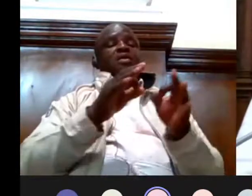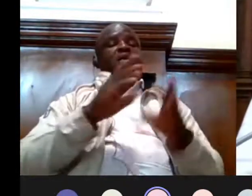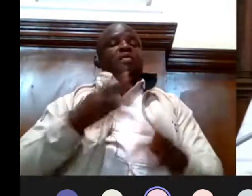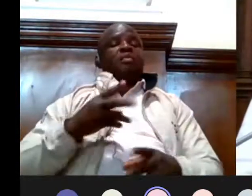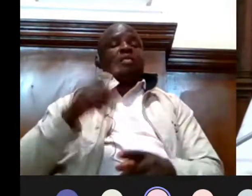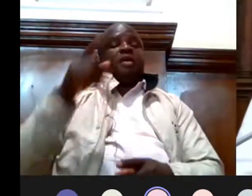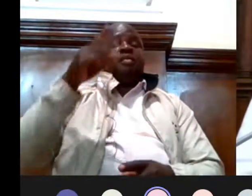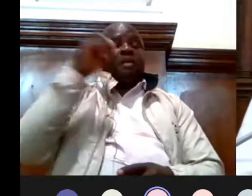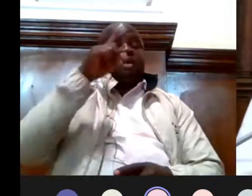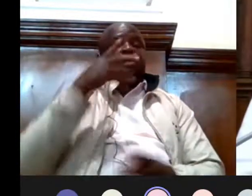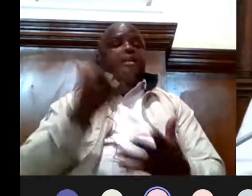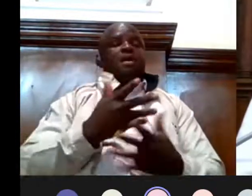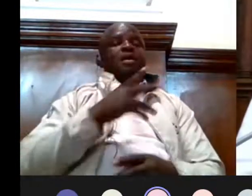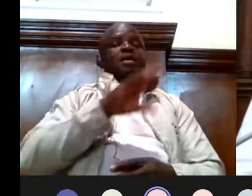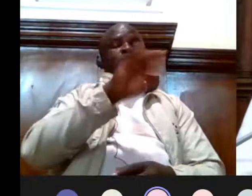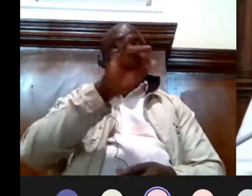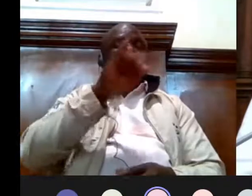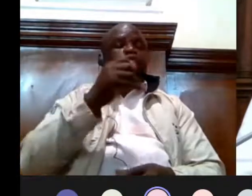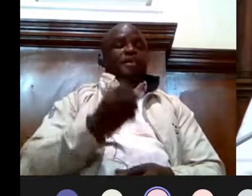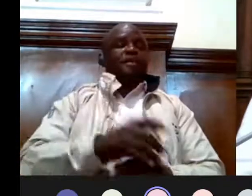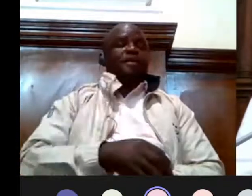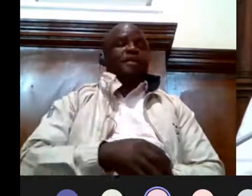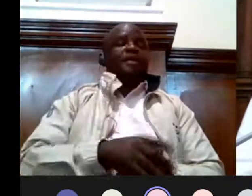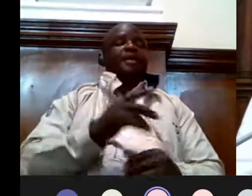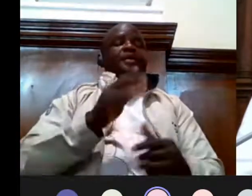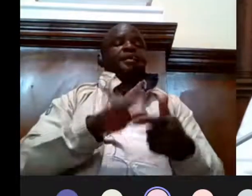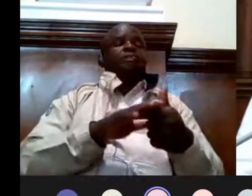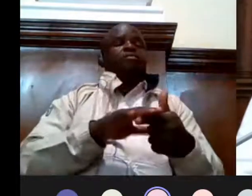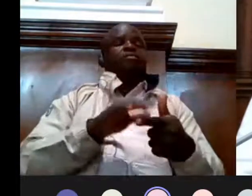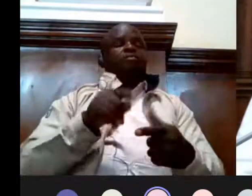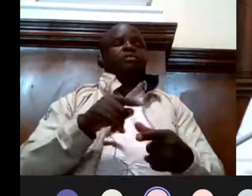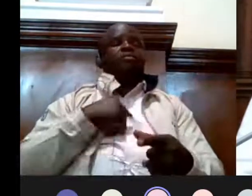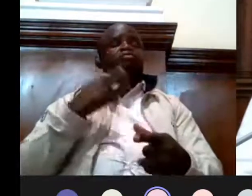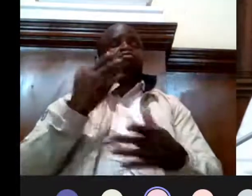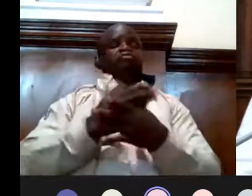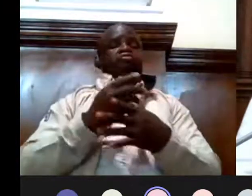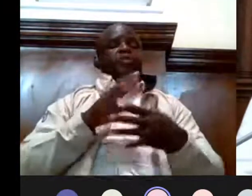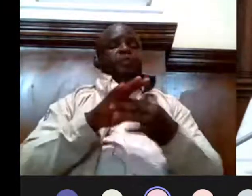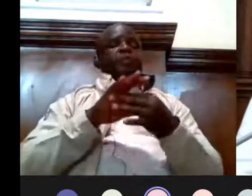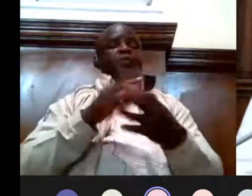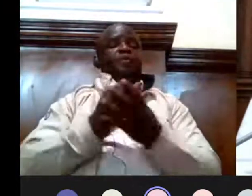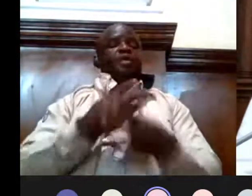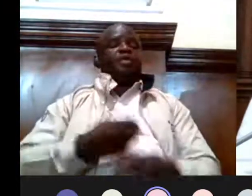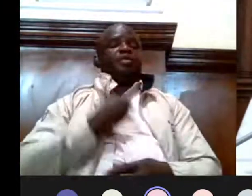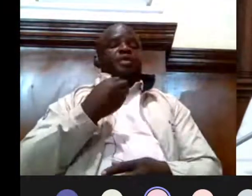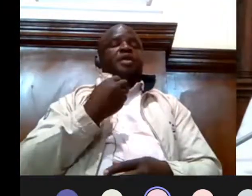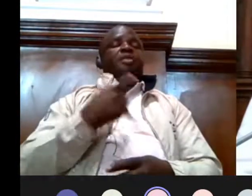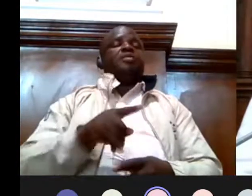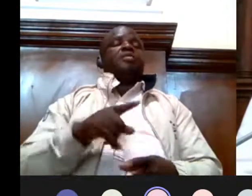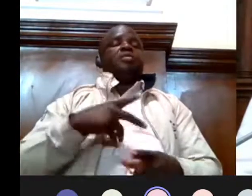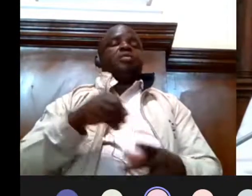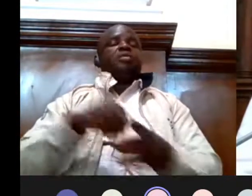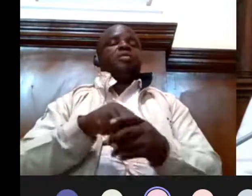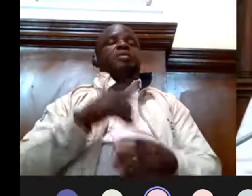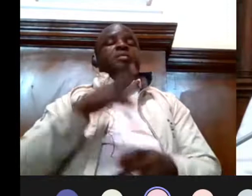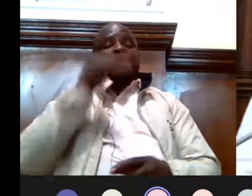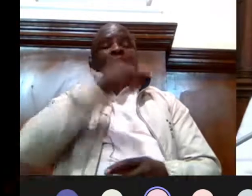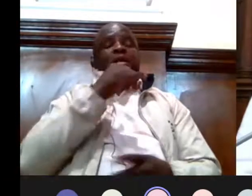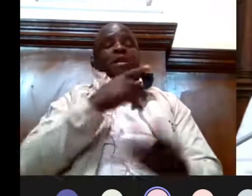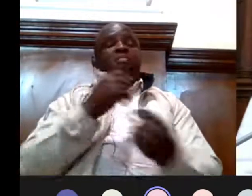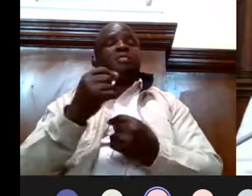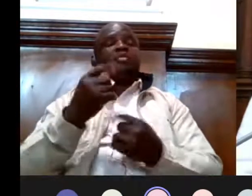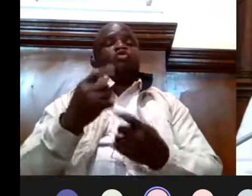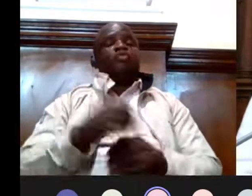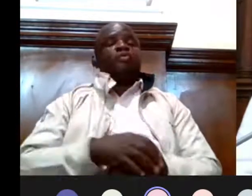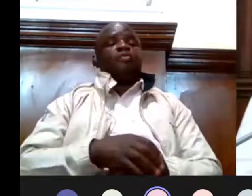She also worked with young people who were in conflict with the law. As a human